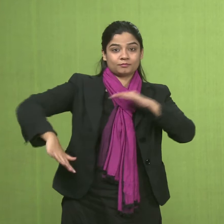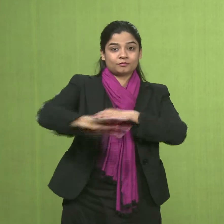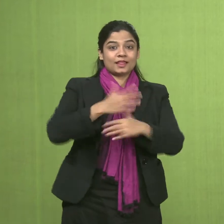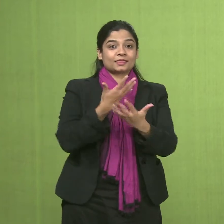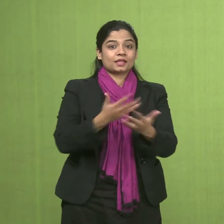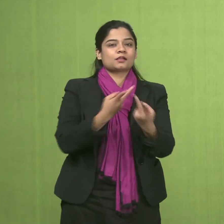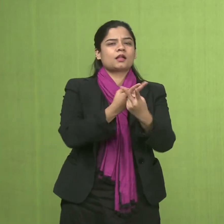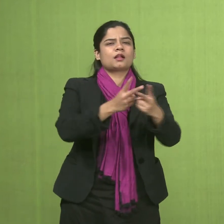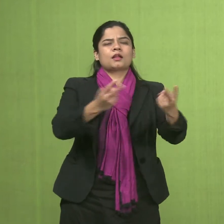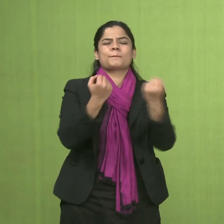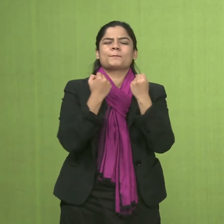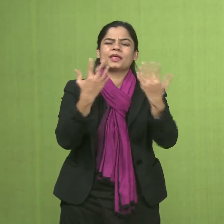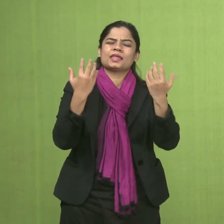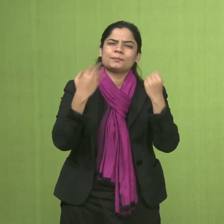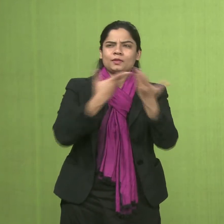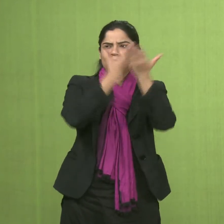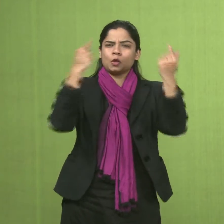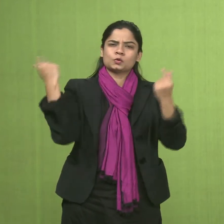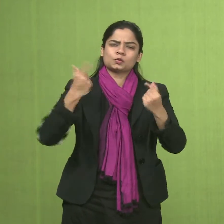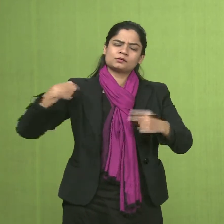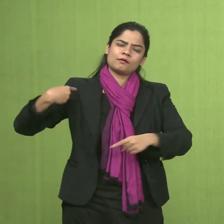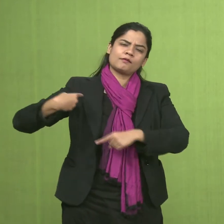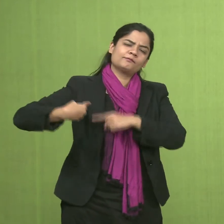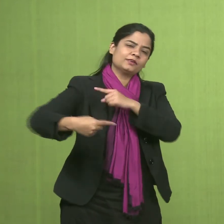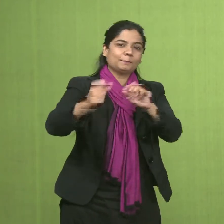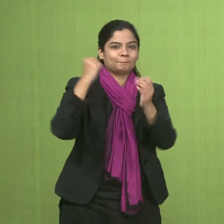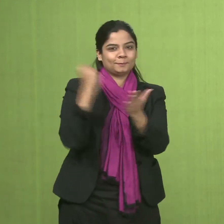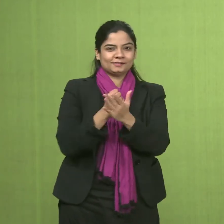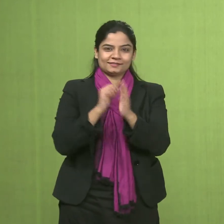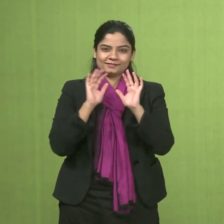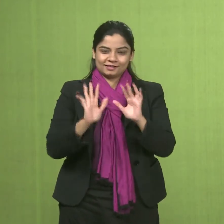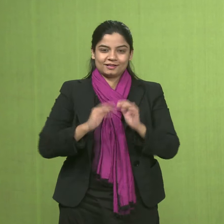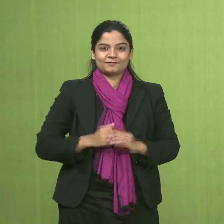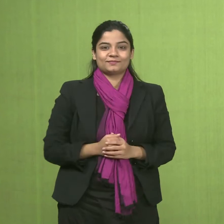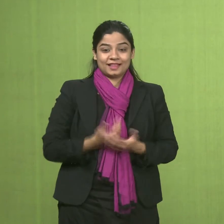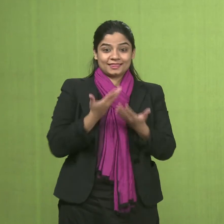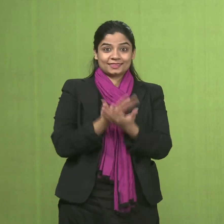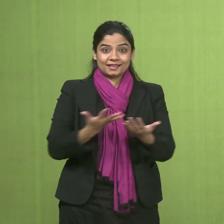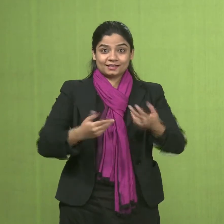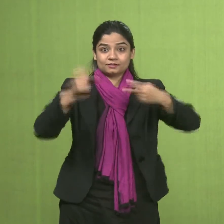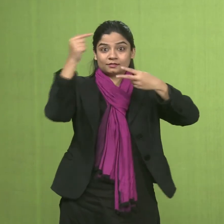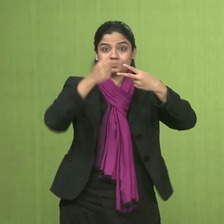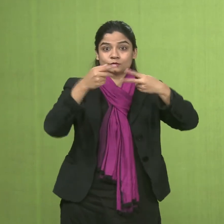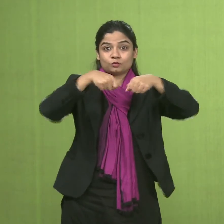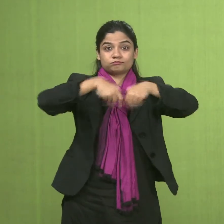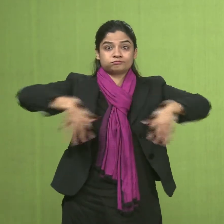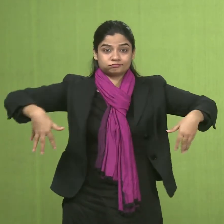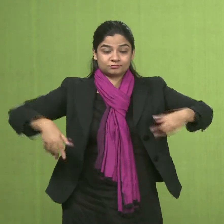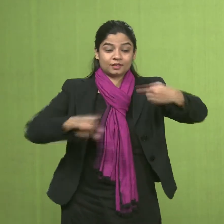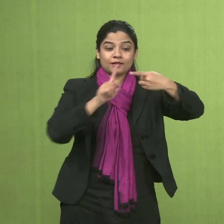about different household equipments that are used on a daily basis. The two categories, the